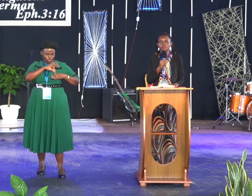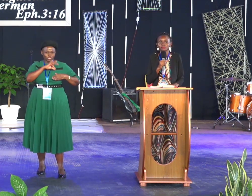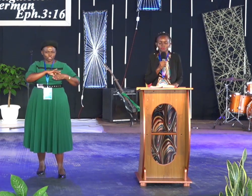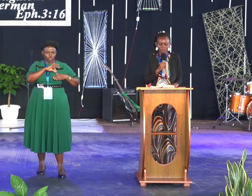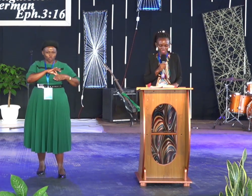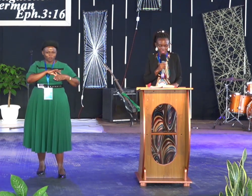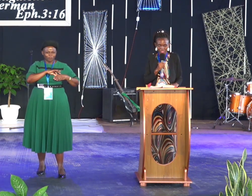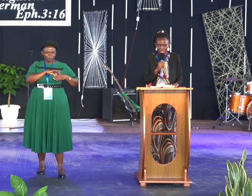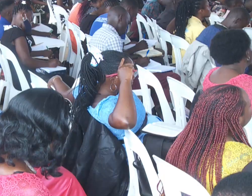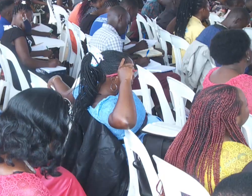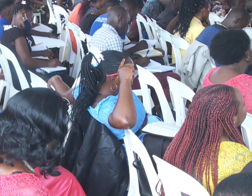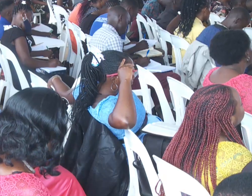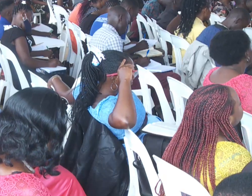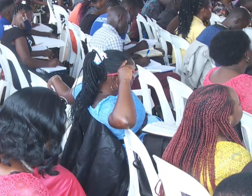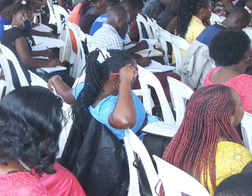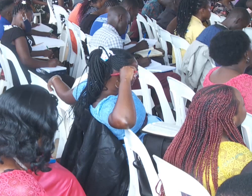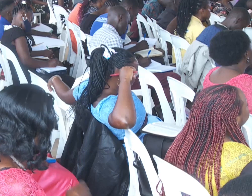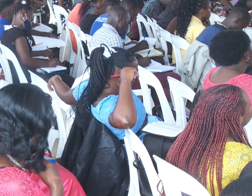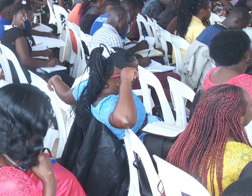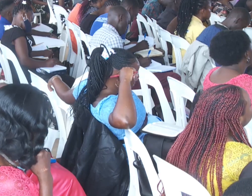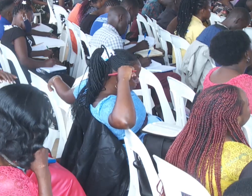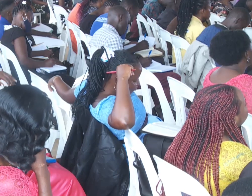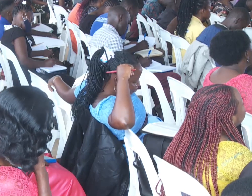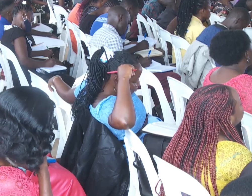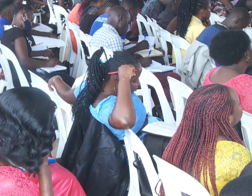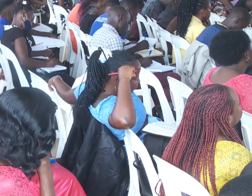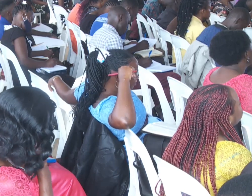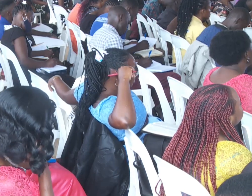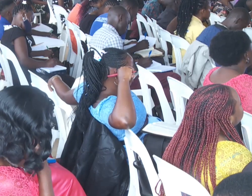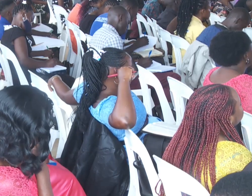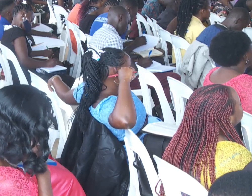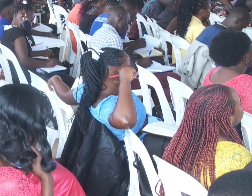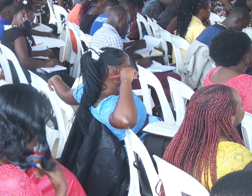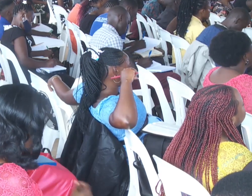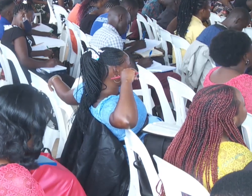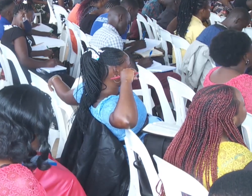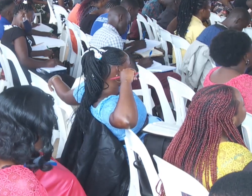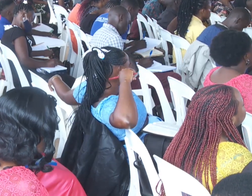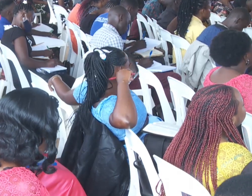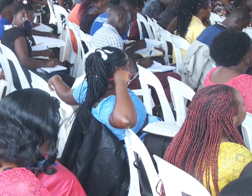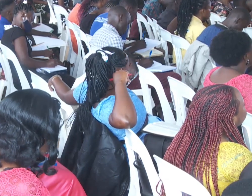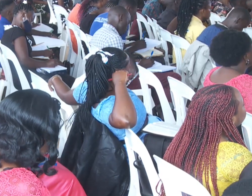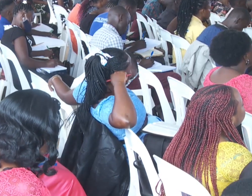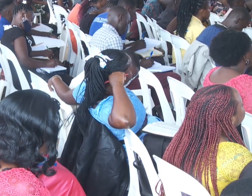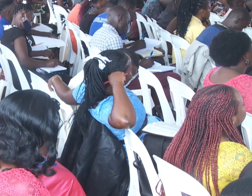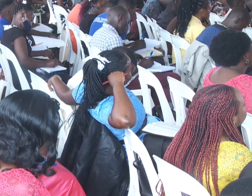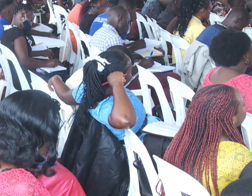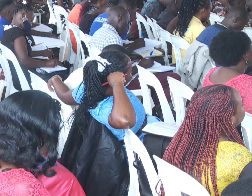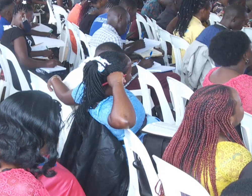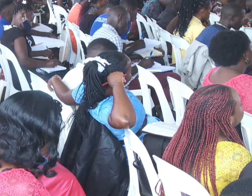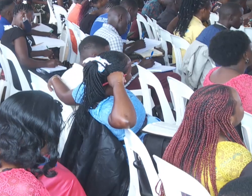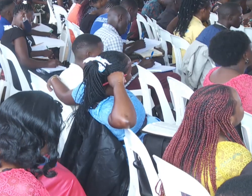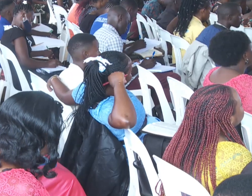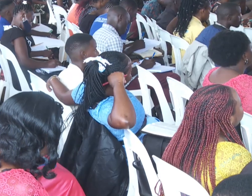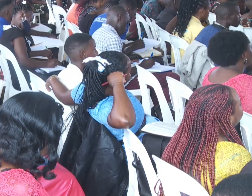Njagala ka part akasembayo. I love the last part. It is a discerner. Nti era kyawula. Luganda simanyi bwe